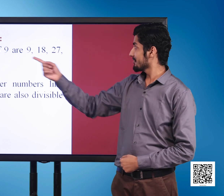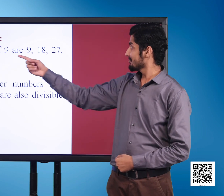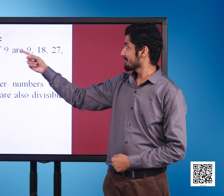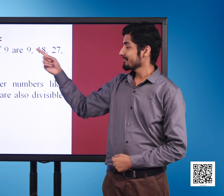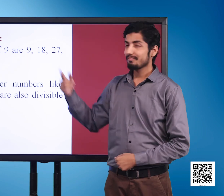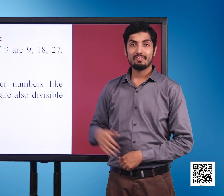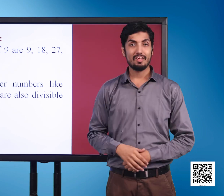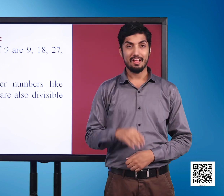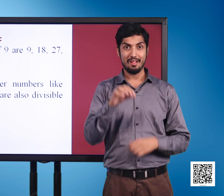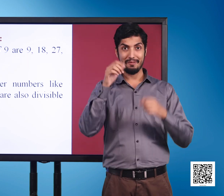Divisibility by 9.